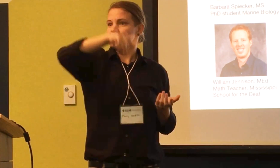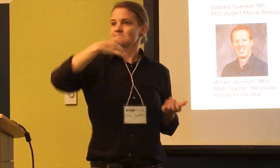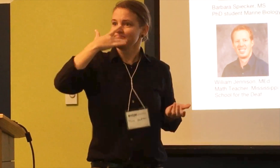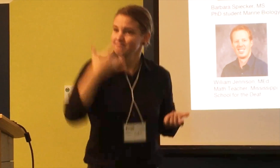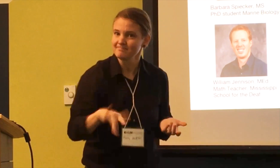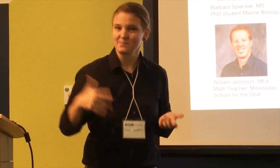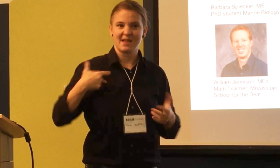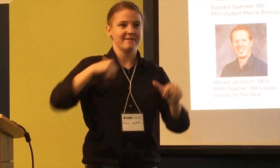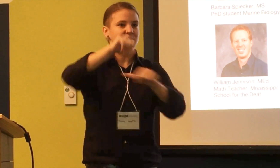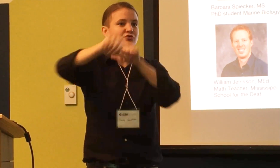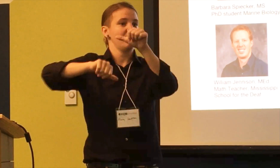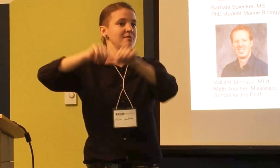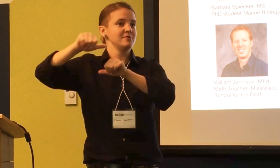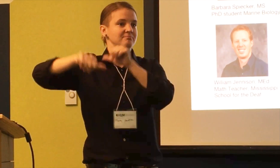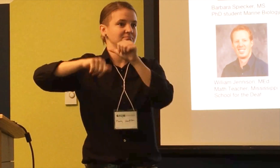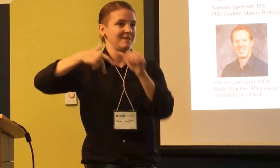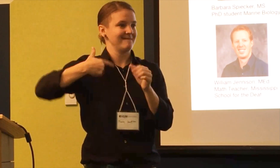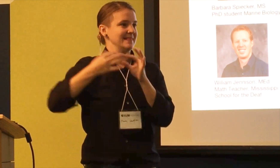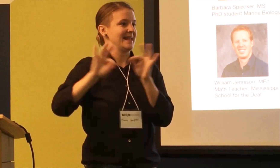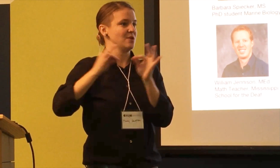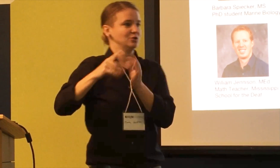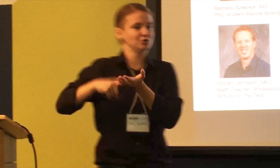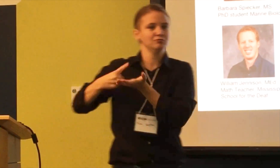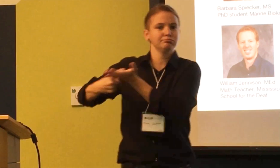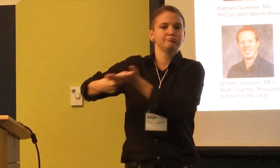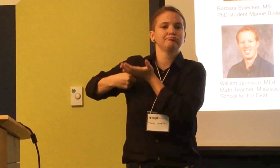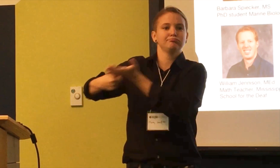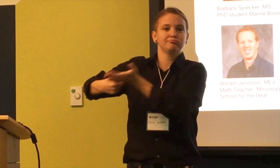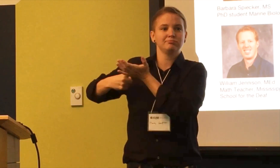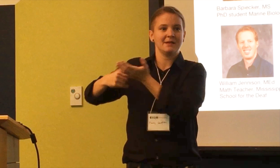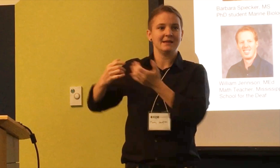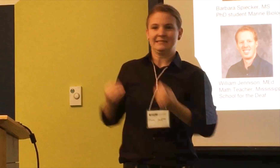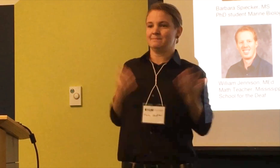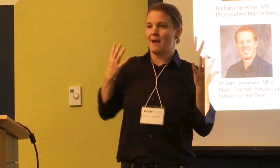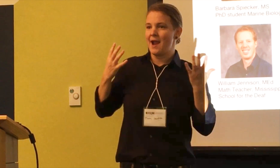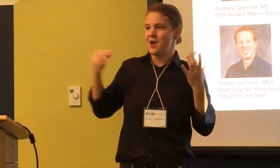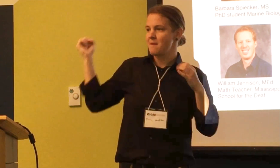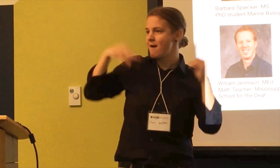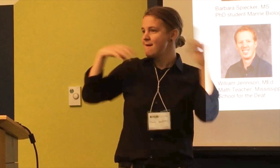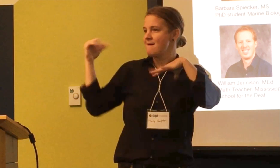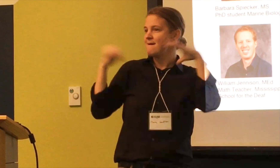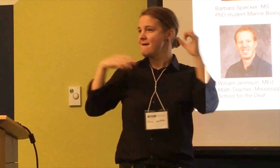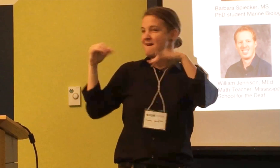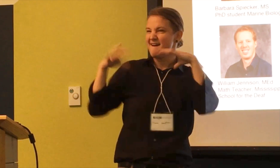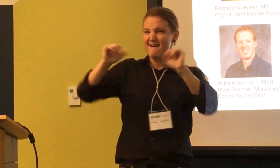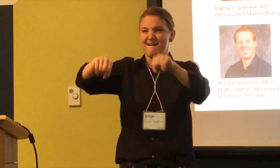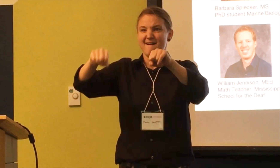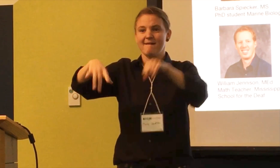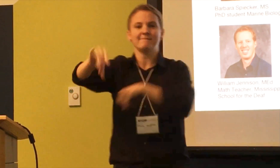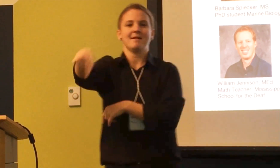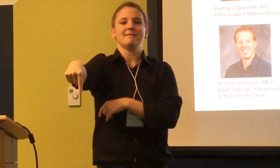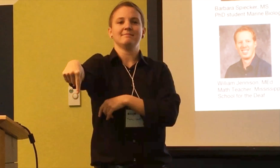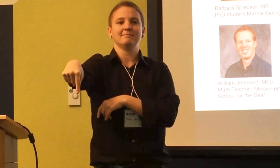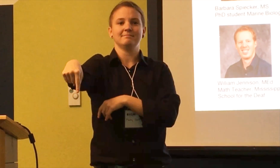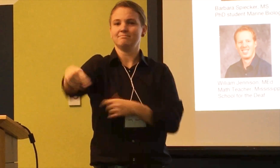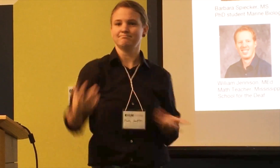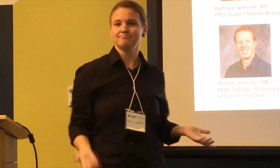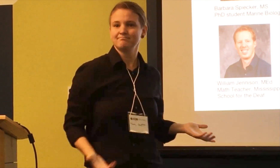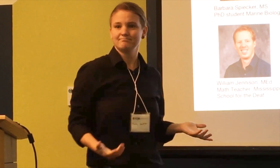talk to people about the solutions they're finding and how they compare to hers and the data that they're looking at? You have that on a day-to-day basis. You